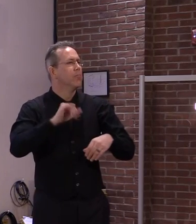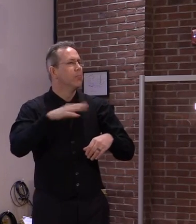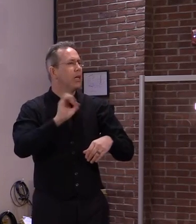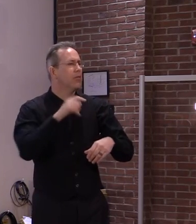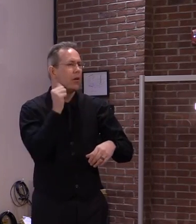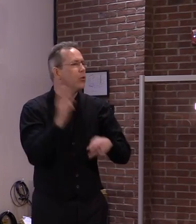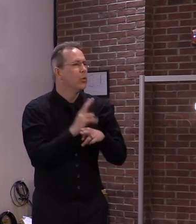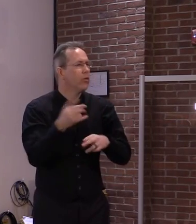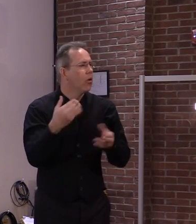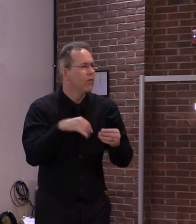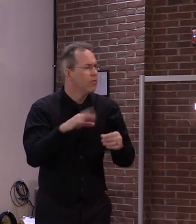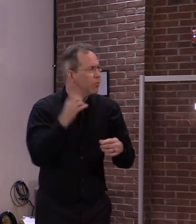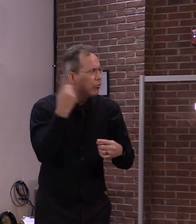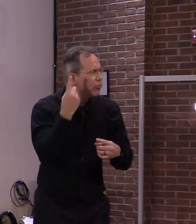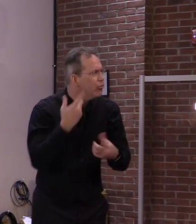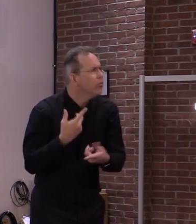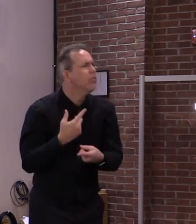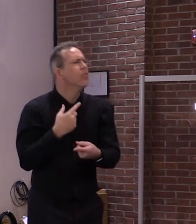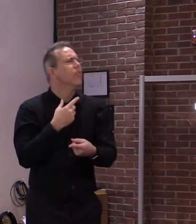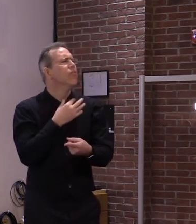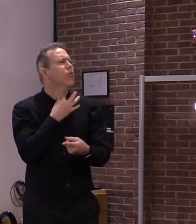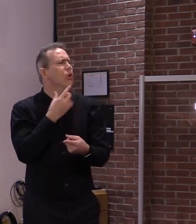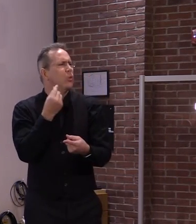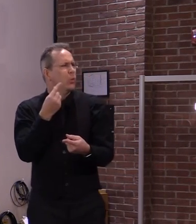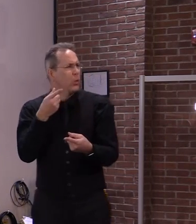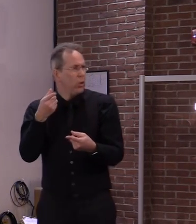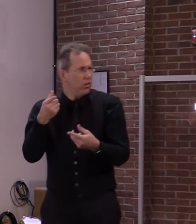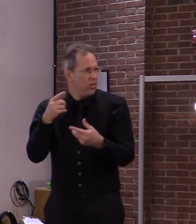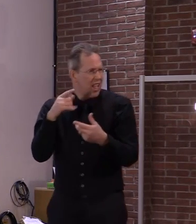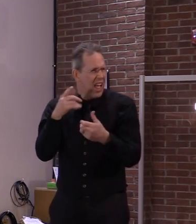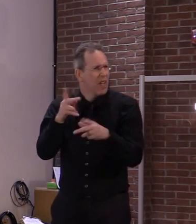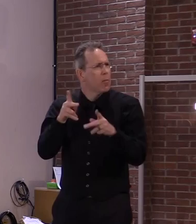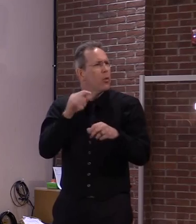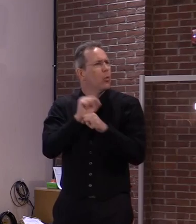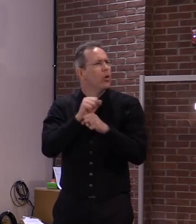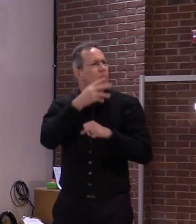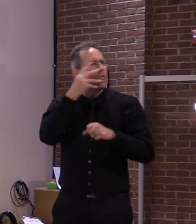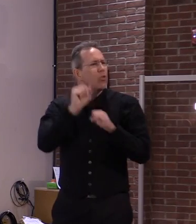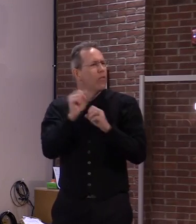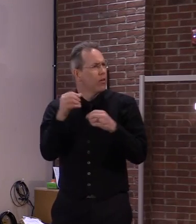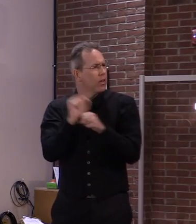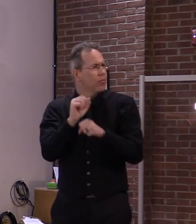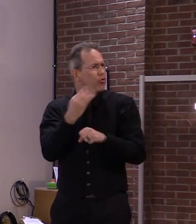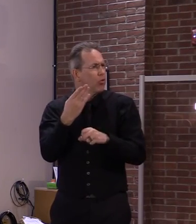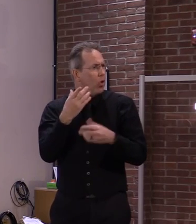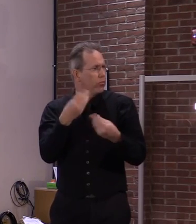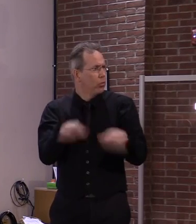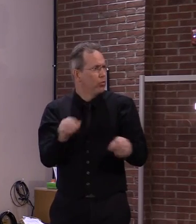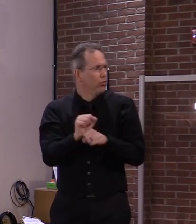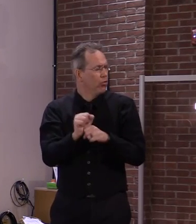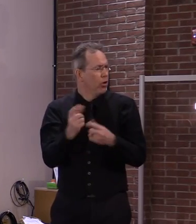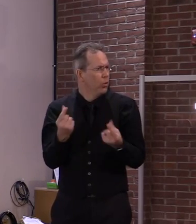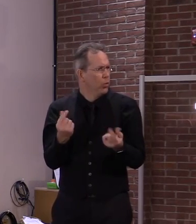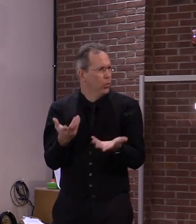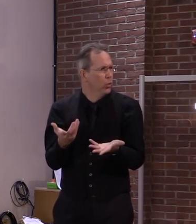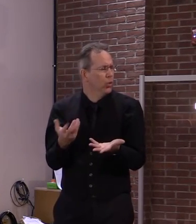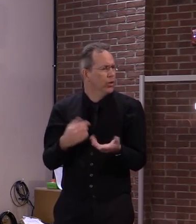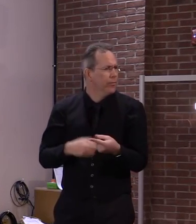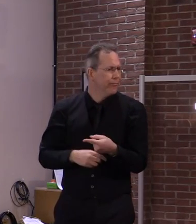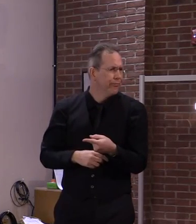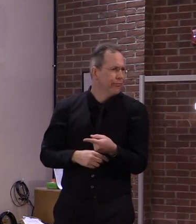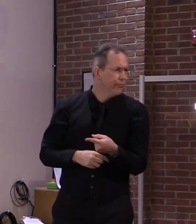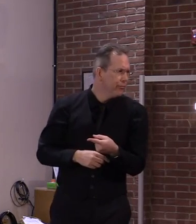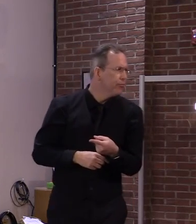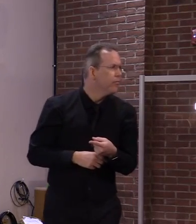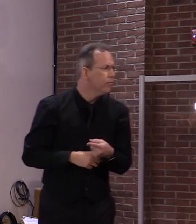but hopefully in Franklin County, but at least in Vermont. Yeah, I know we've reached out to the congressional delegation, but it's a federal